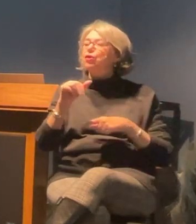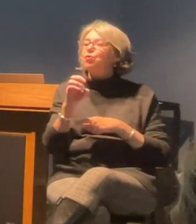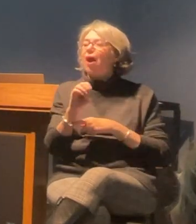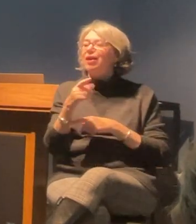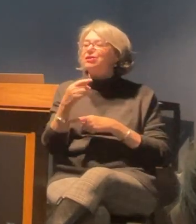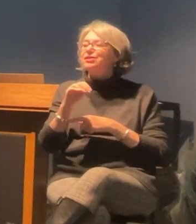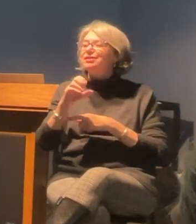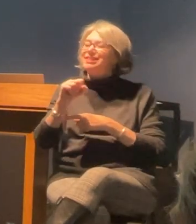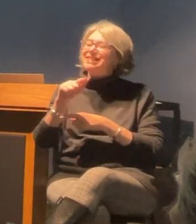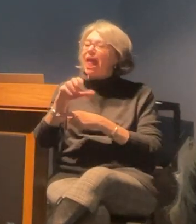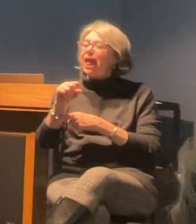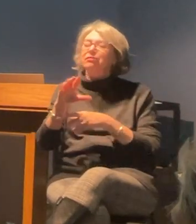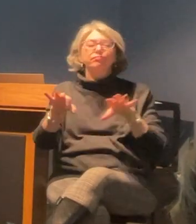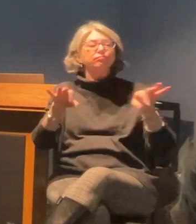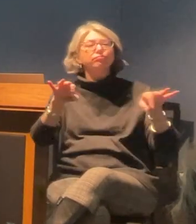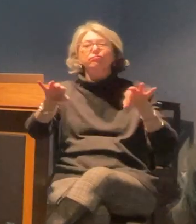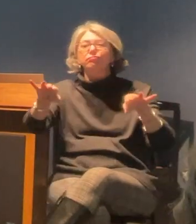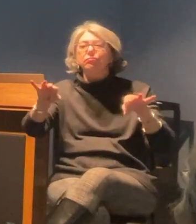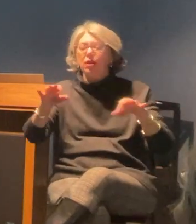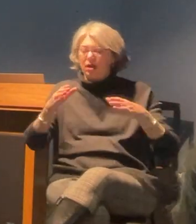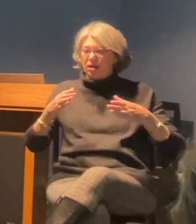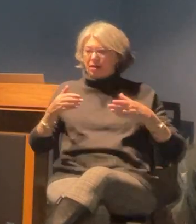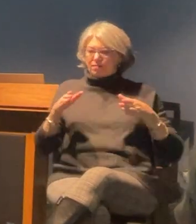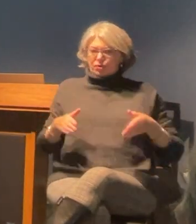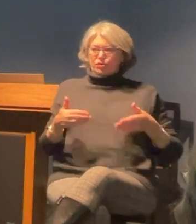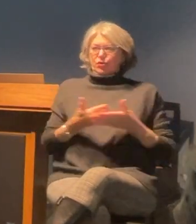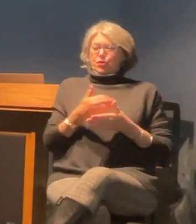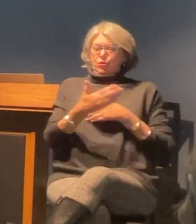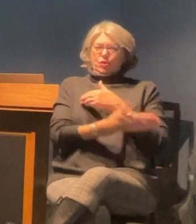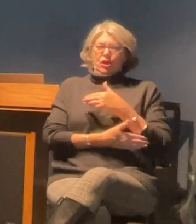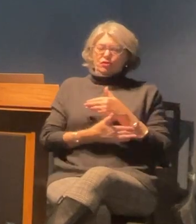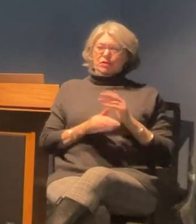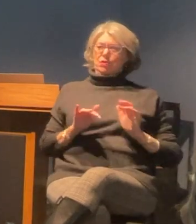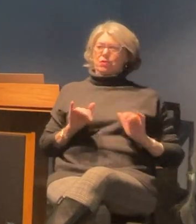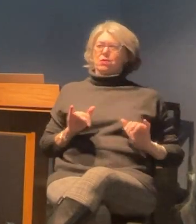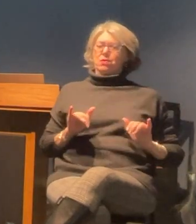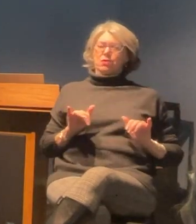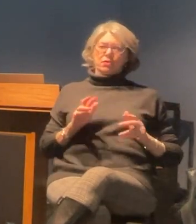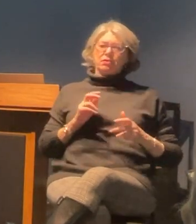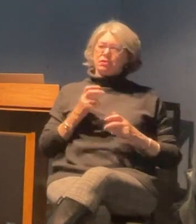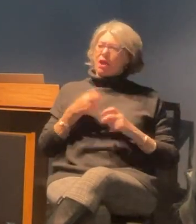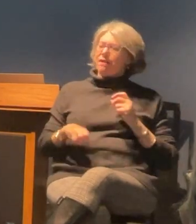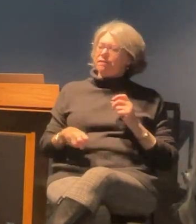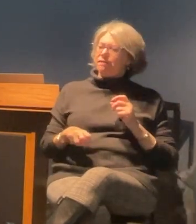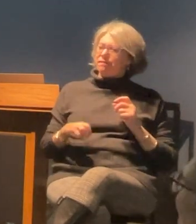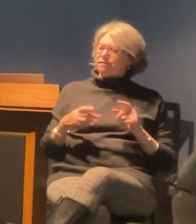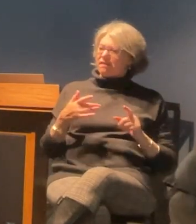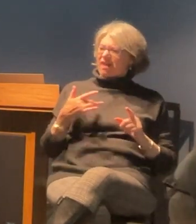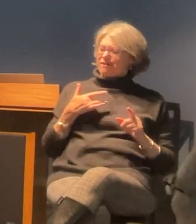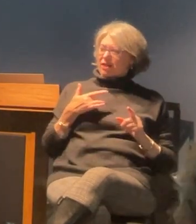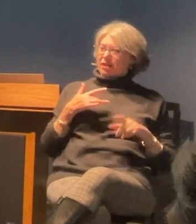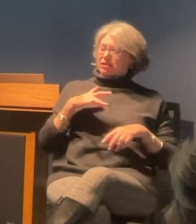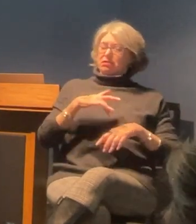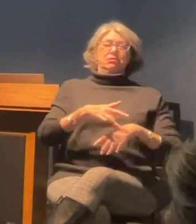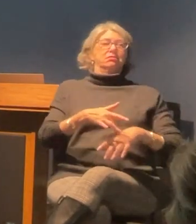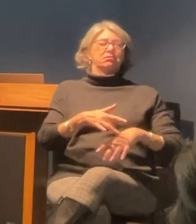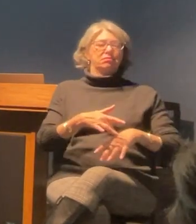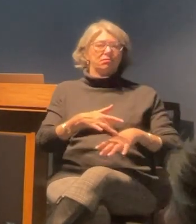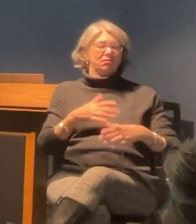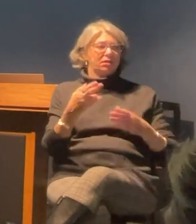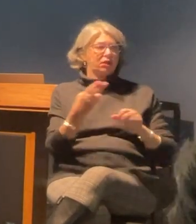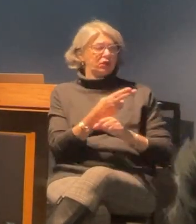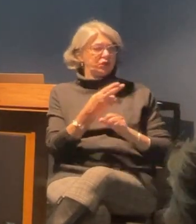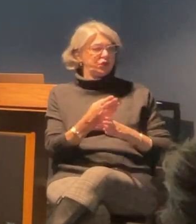a person in a new country, it was hard. And for the first time, I feel like I stepped into the